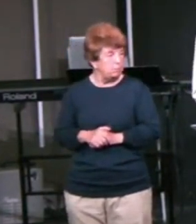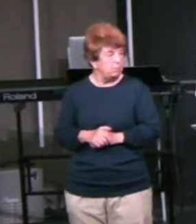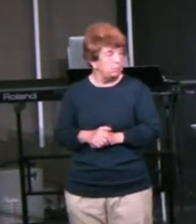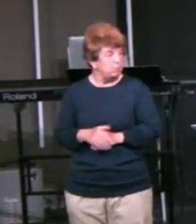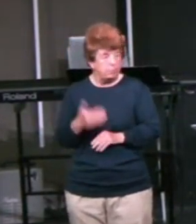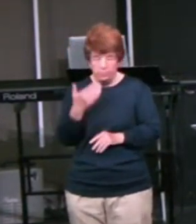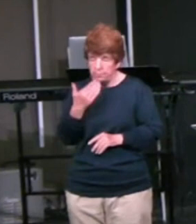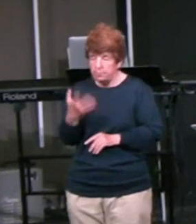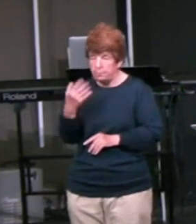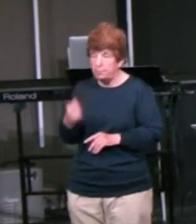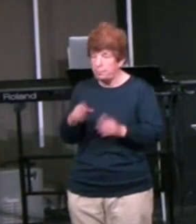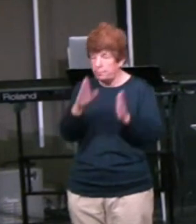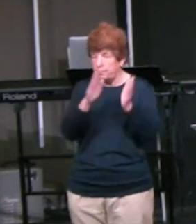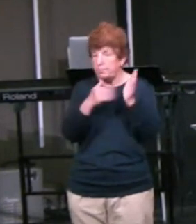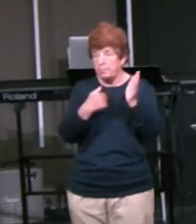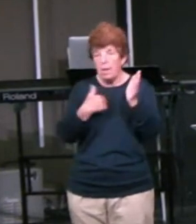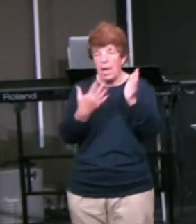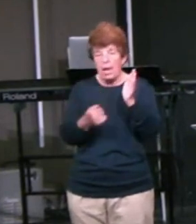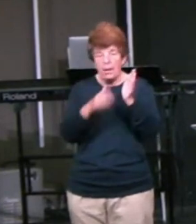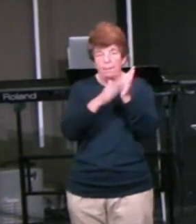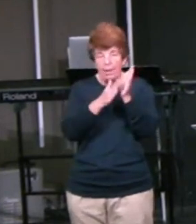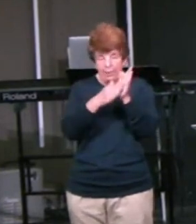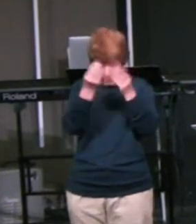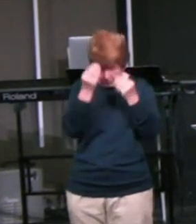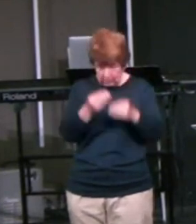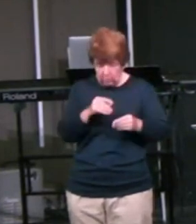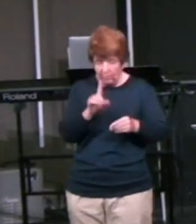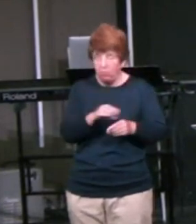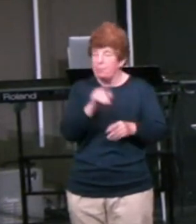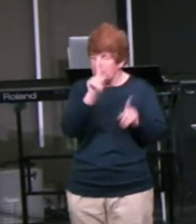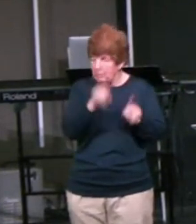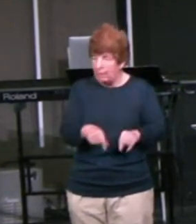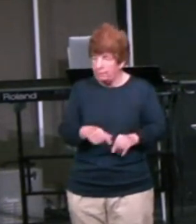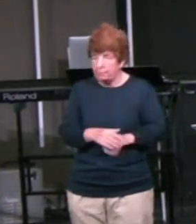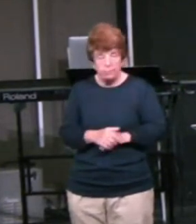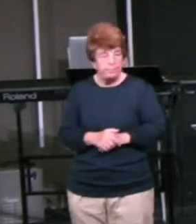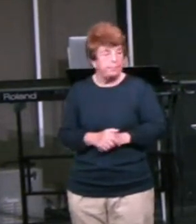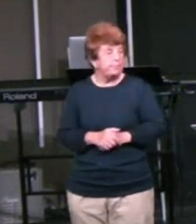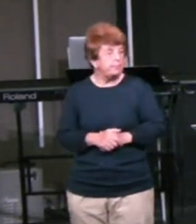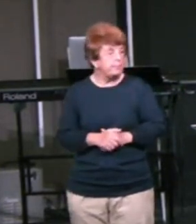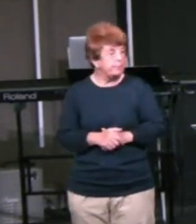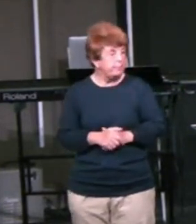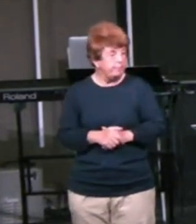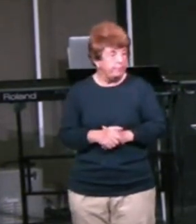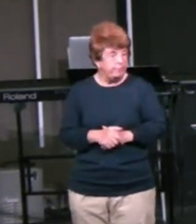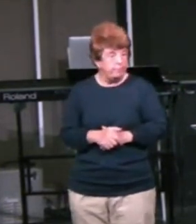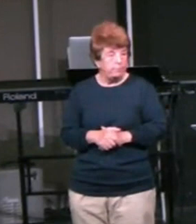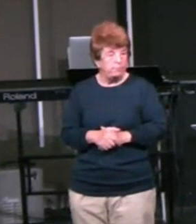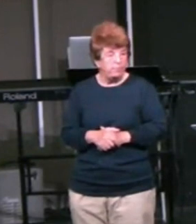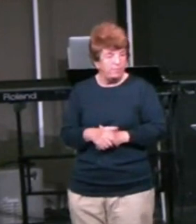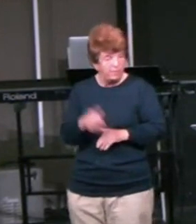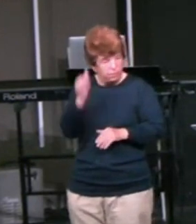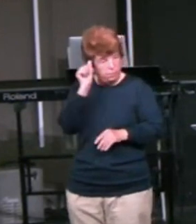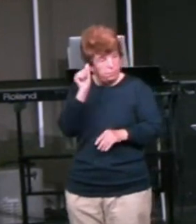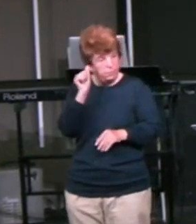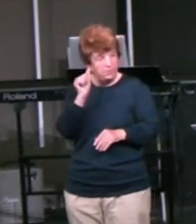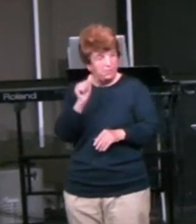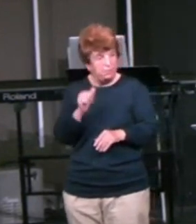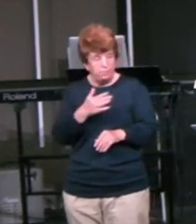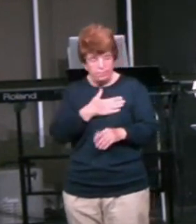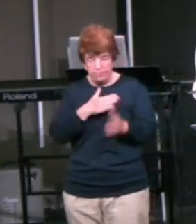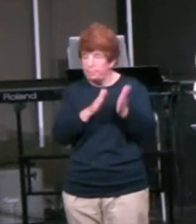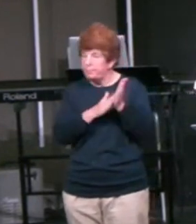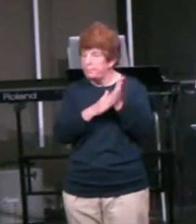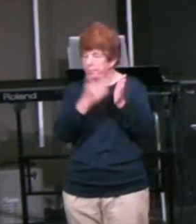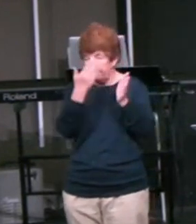I'm grateful that I had a mother who taught me that from the very beginning. And you know, my